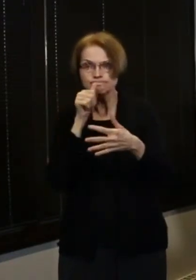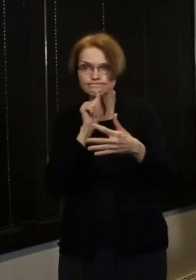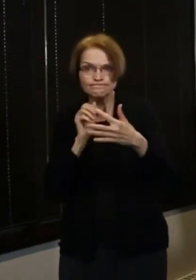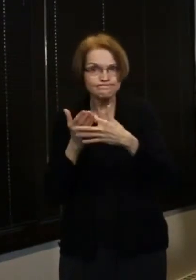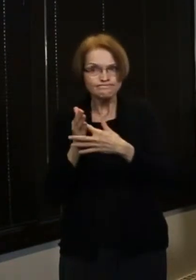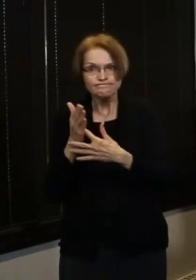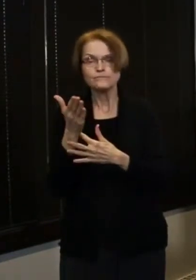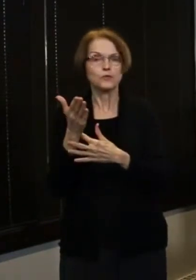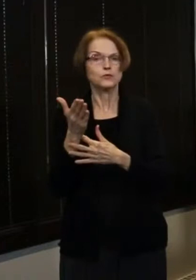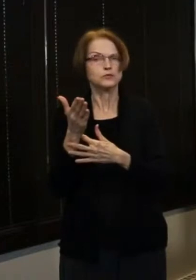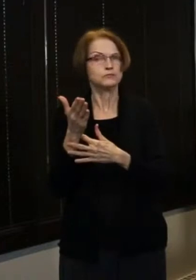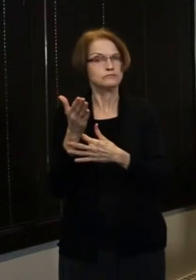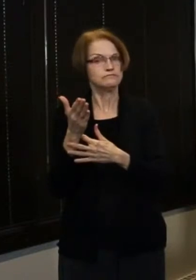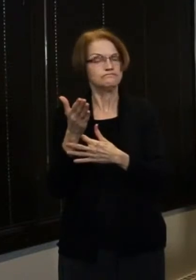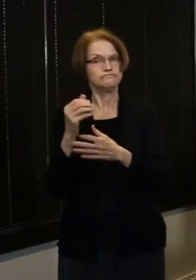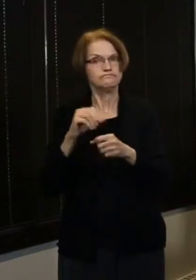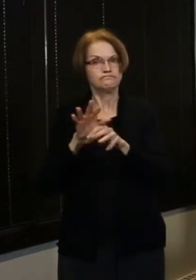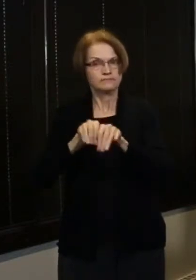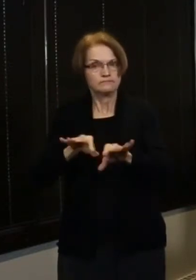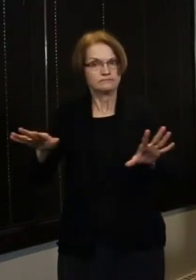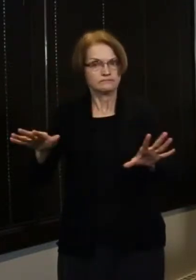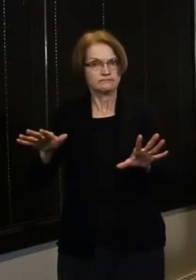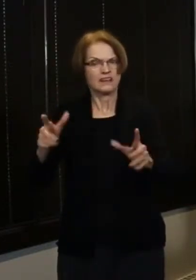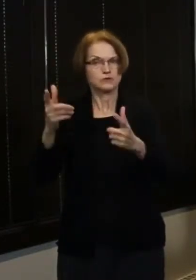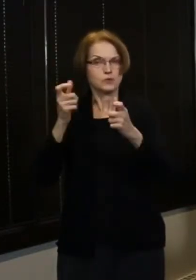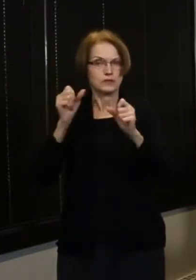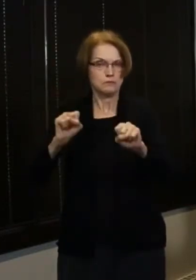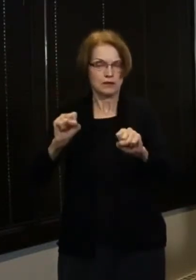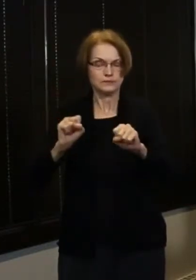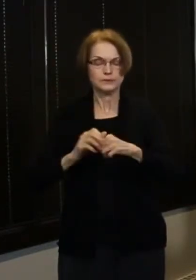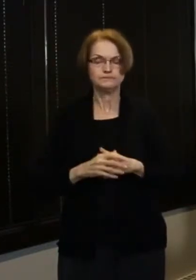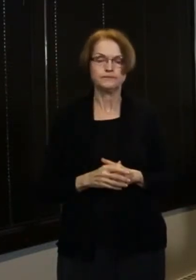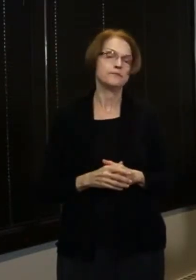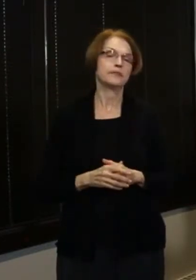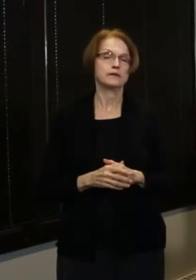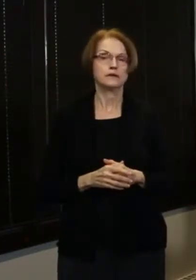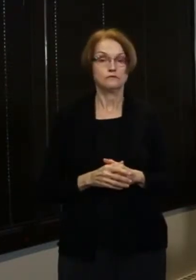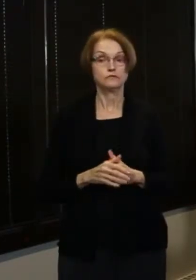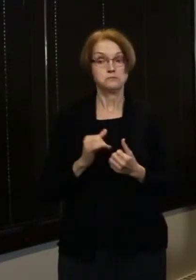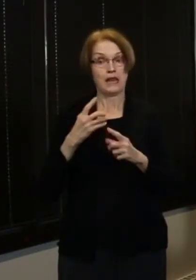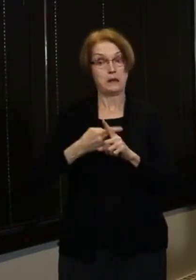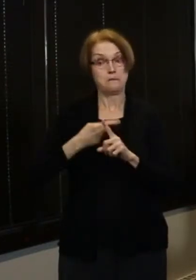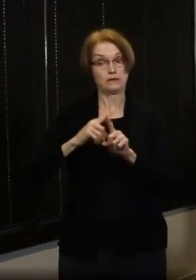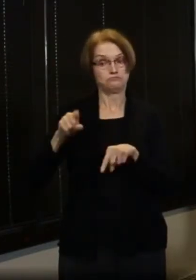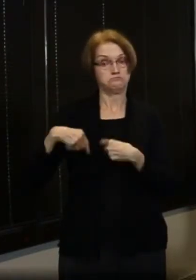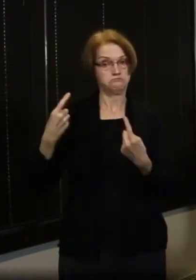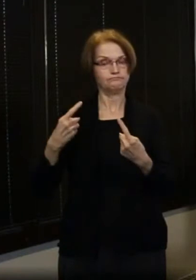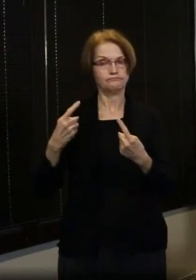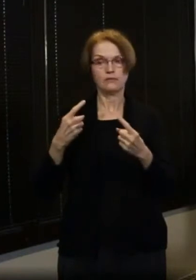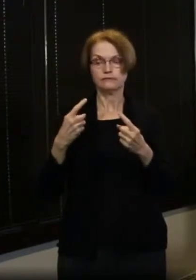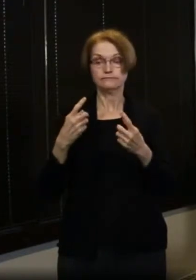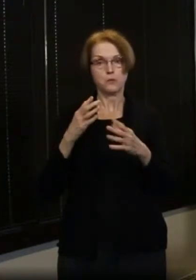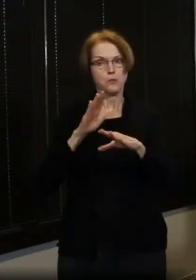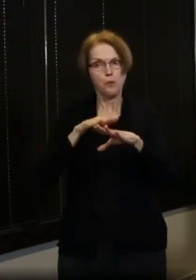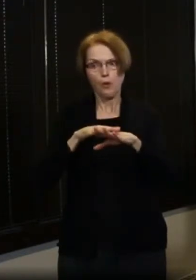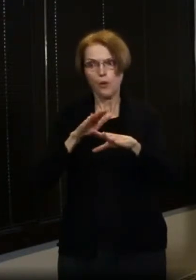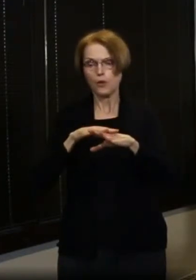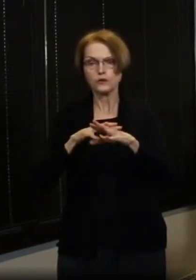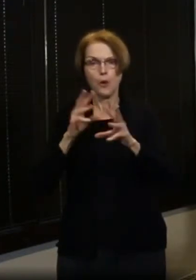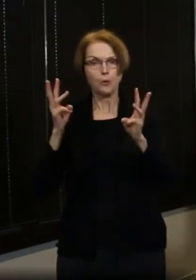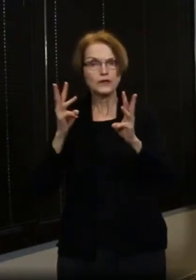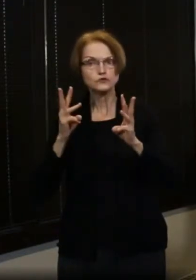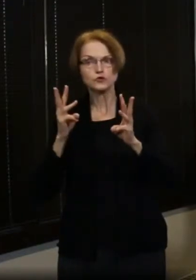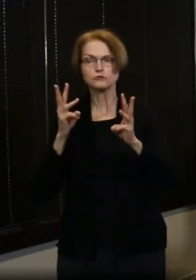next phase of the pandemic as quickly as possible. Now, for months, we've been saying that winter will be our darkest time